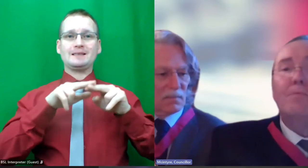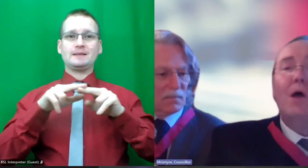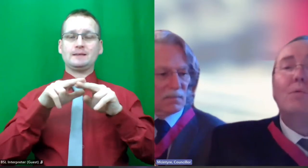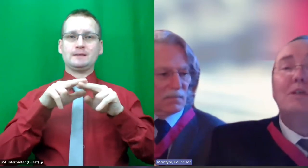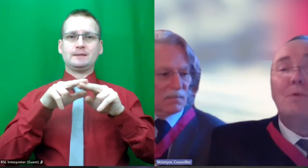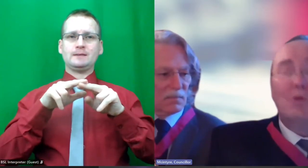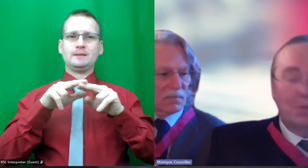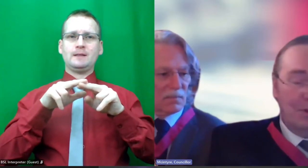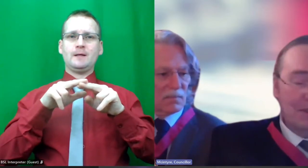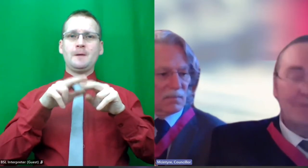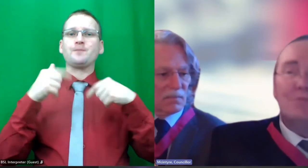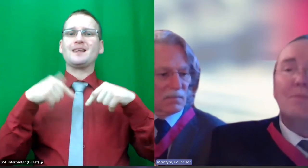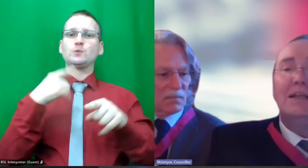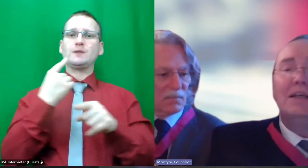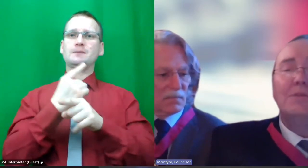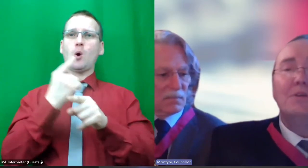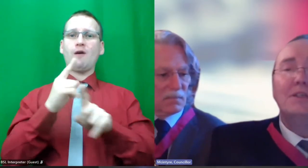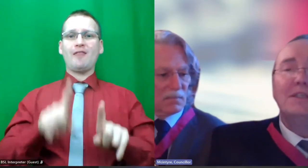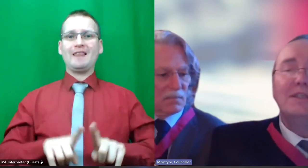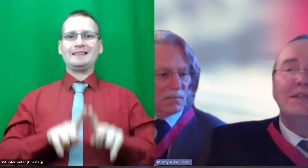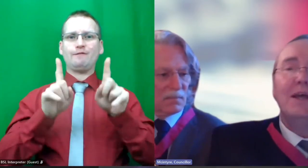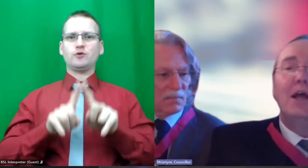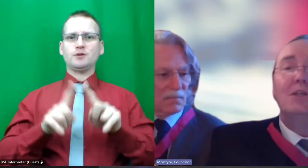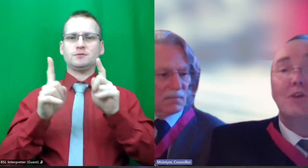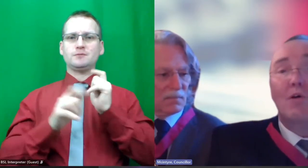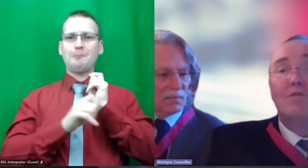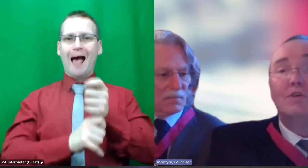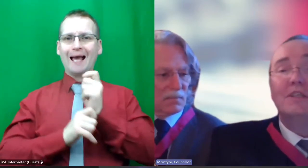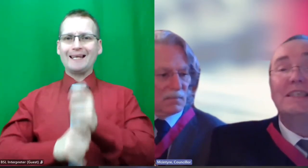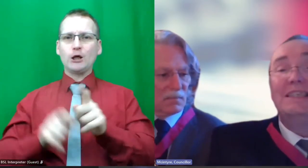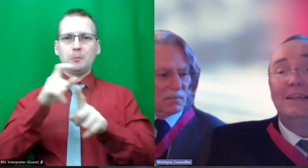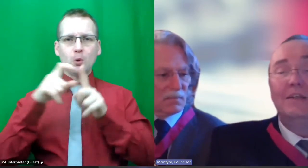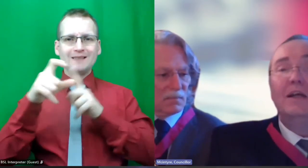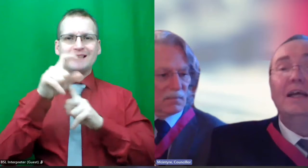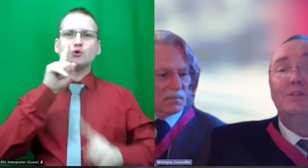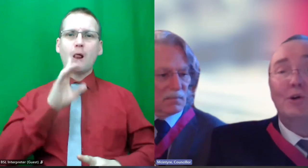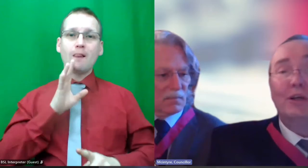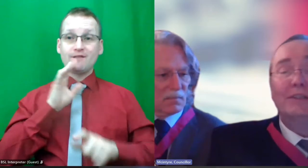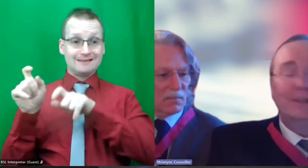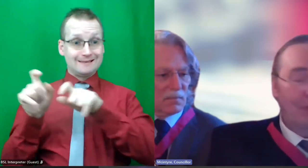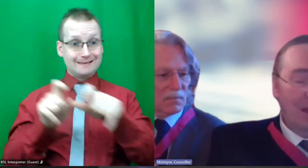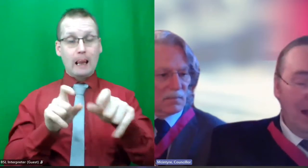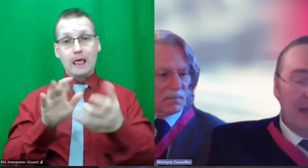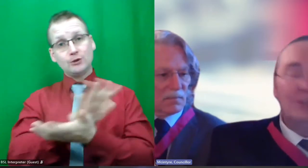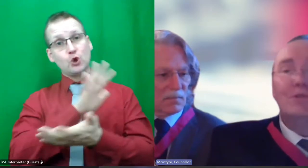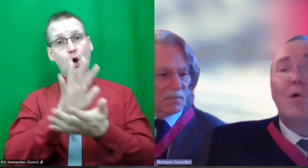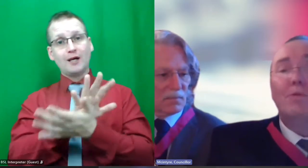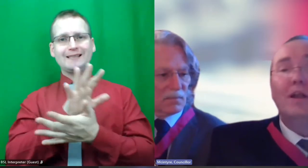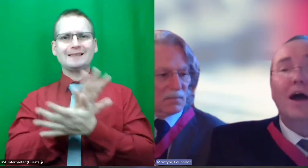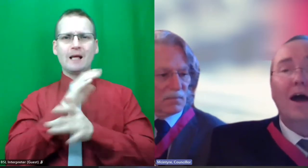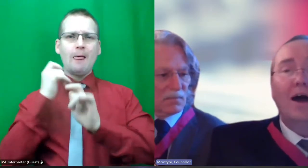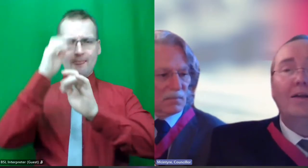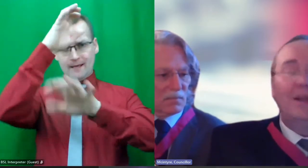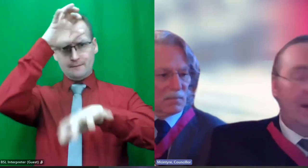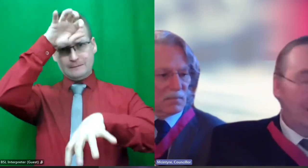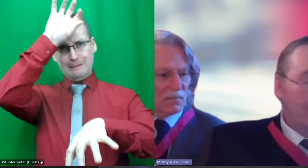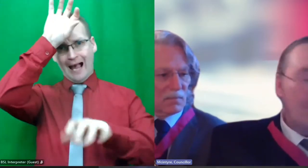as we spoke about the different mining communities that Salford still enjoys, and to open